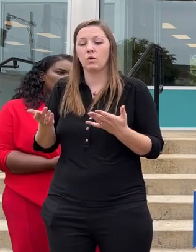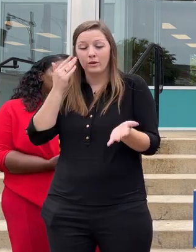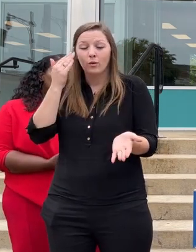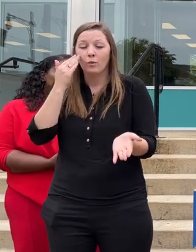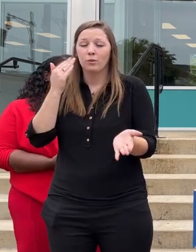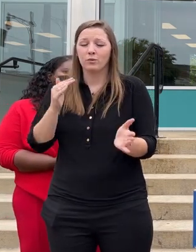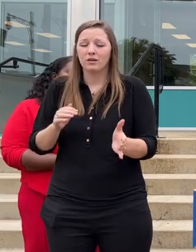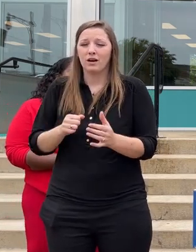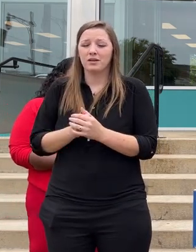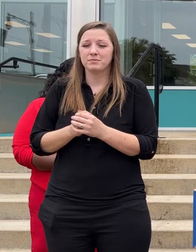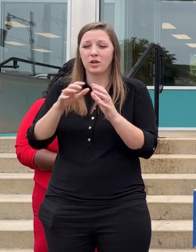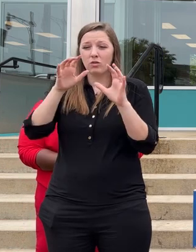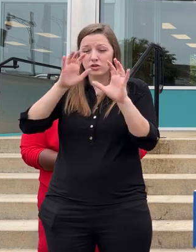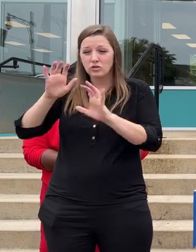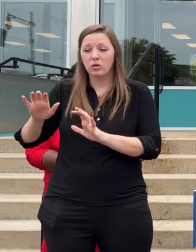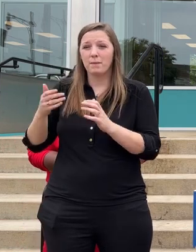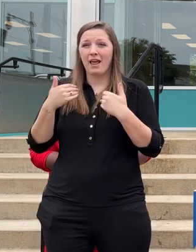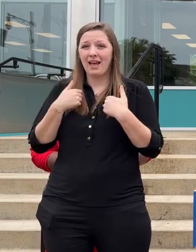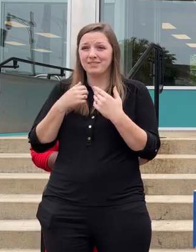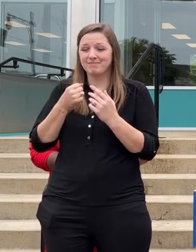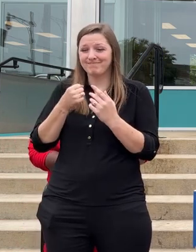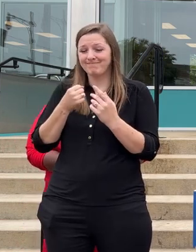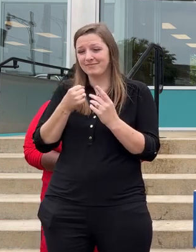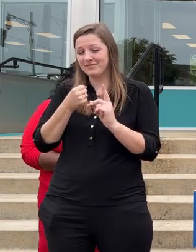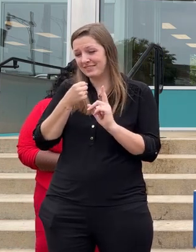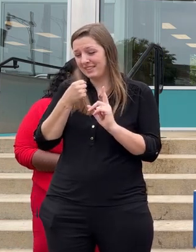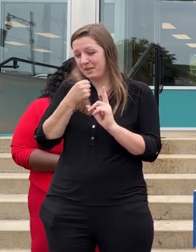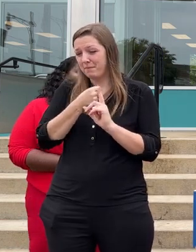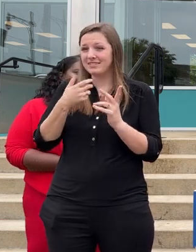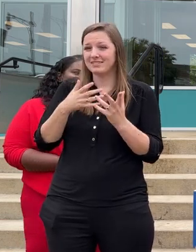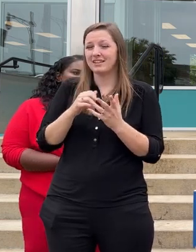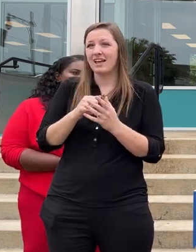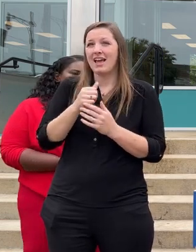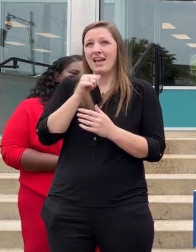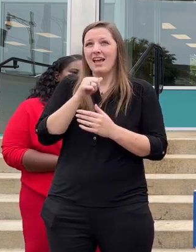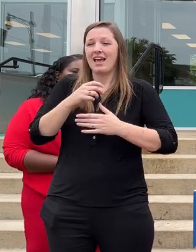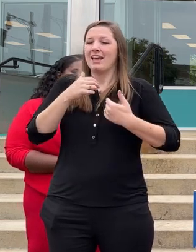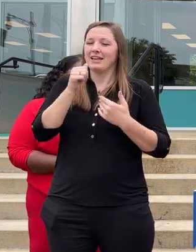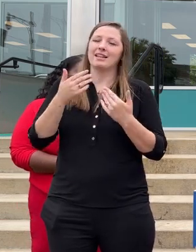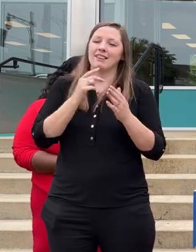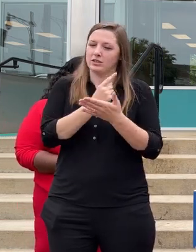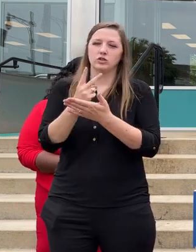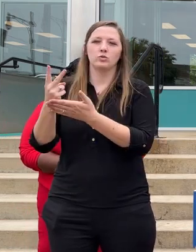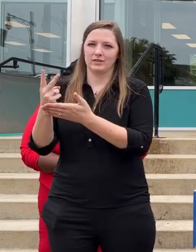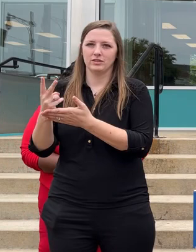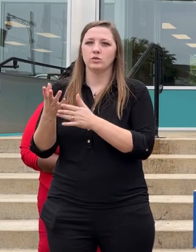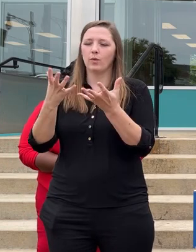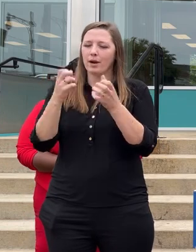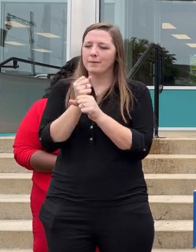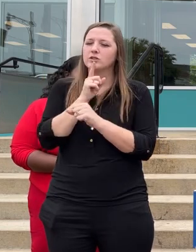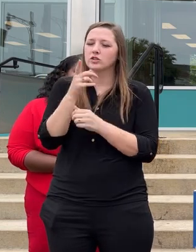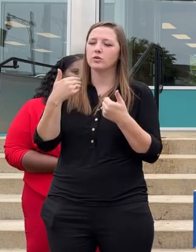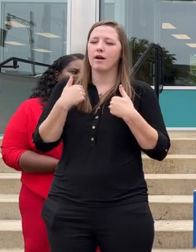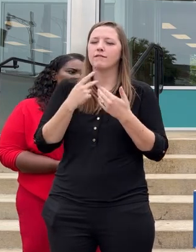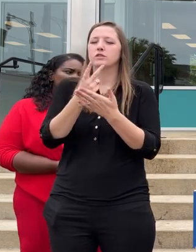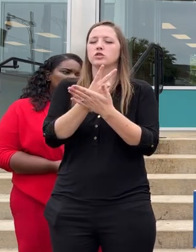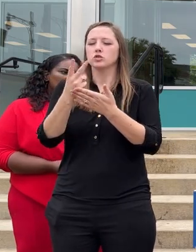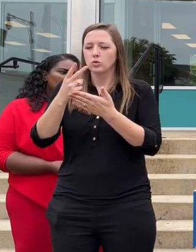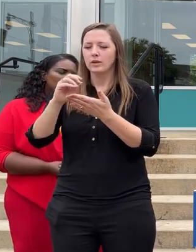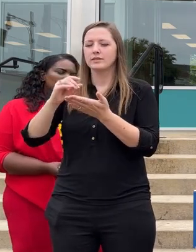know that the storm, while it had an impact on our community for a number of days, didn't last 2 weeks. So you want to ensure you have 2 weeks worth of supply of